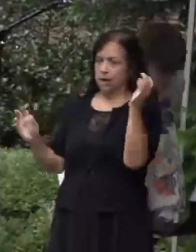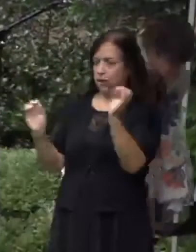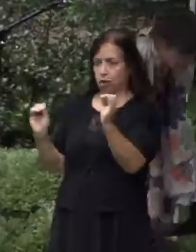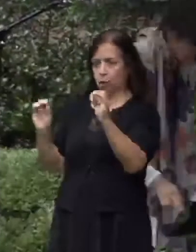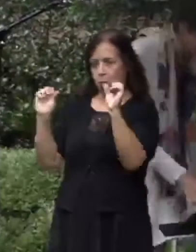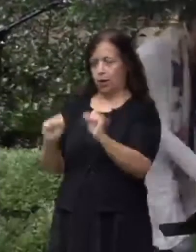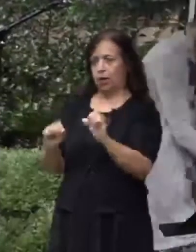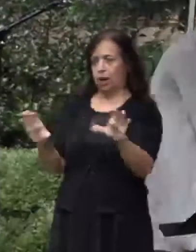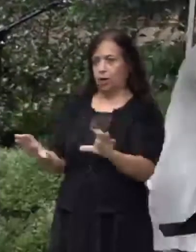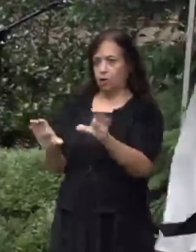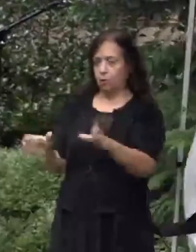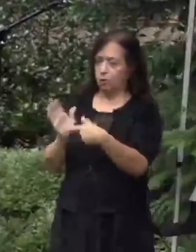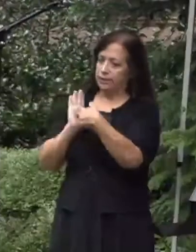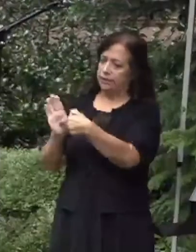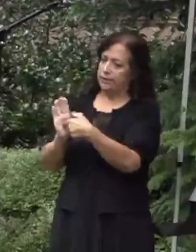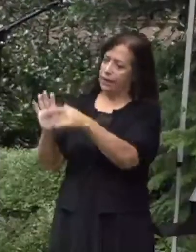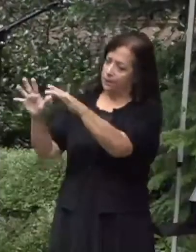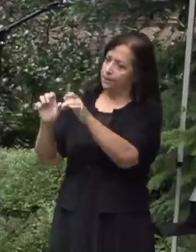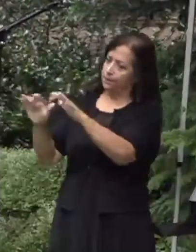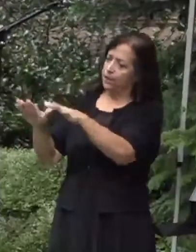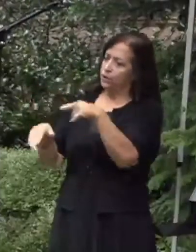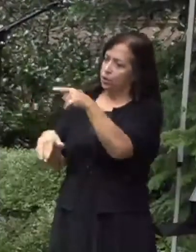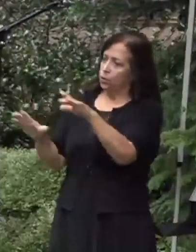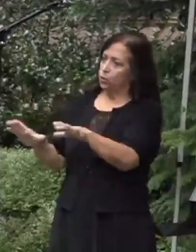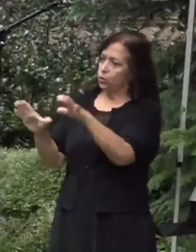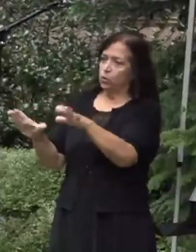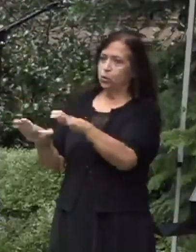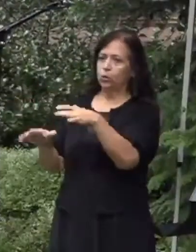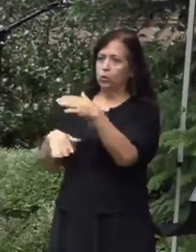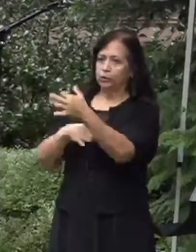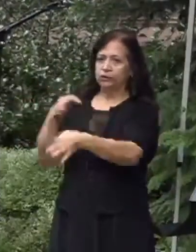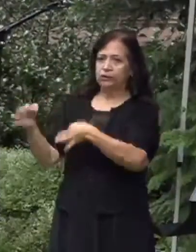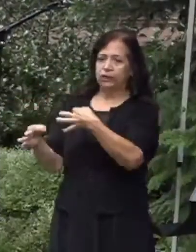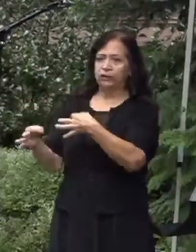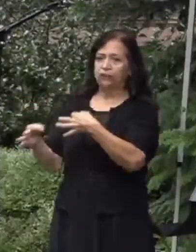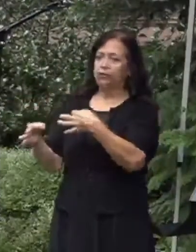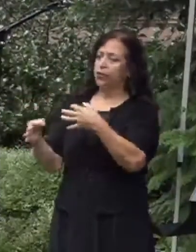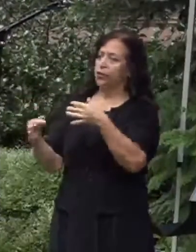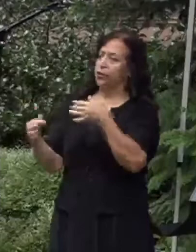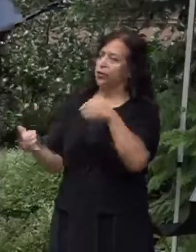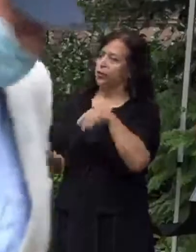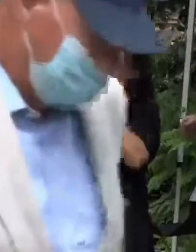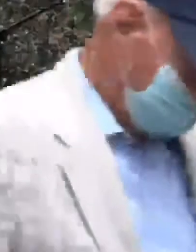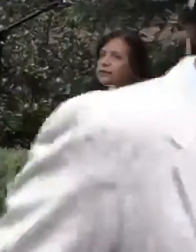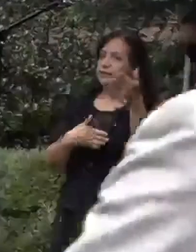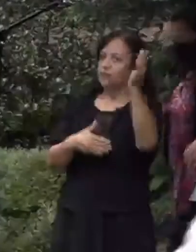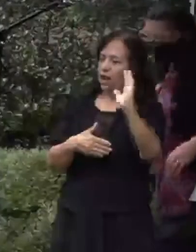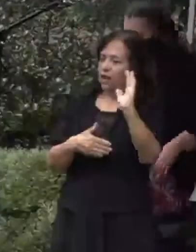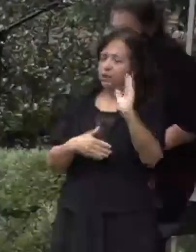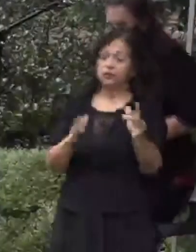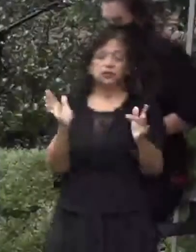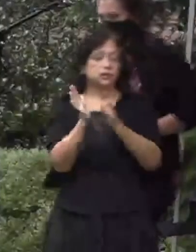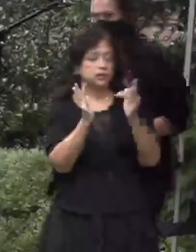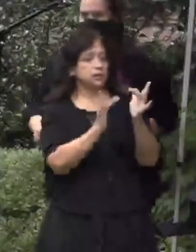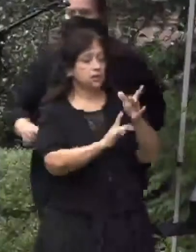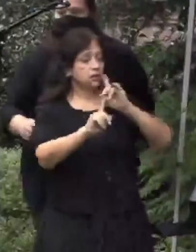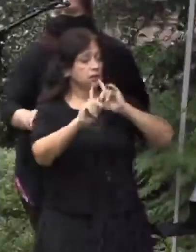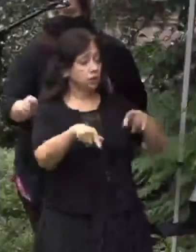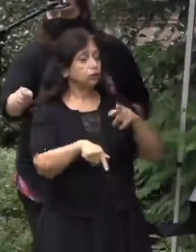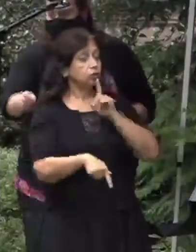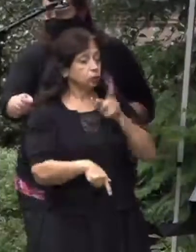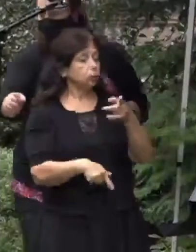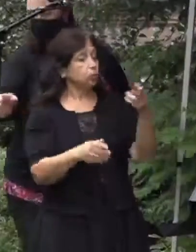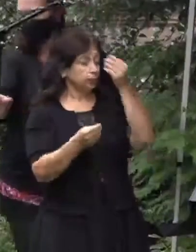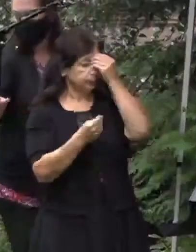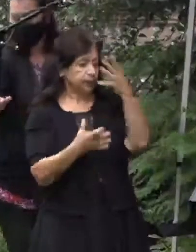do these signs that you do apart from the presence of God." Jesus answered him, "Very truly